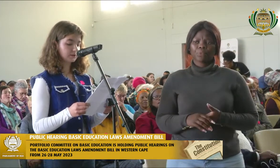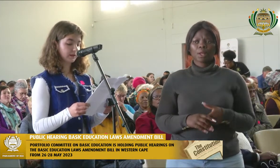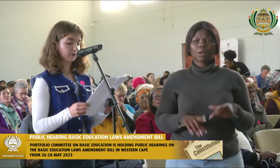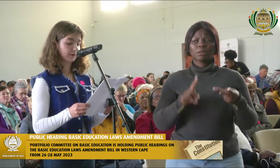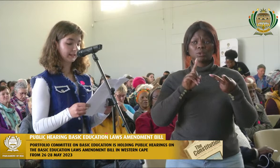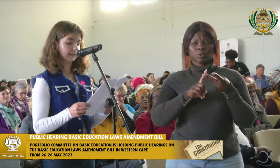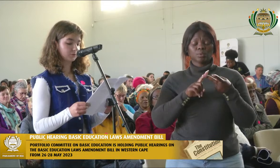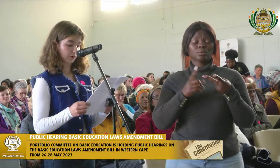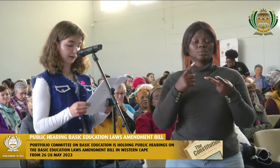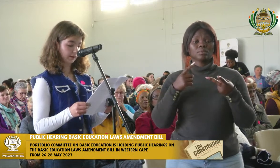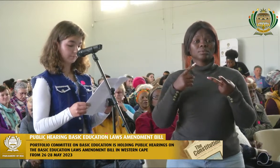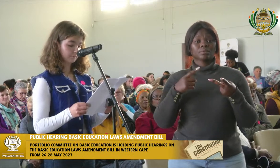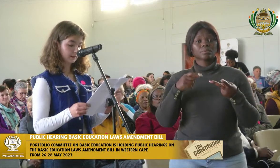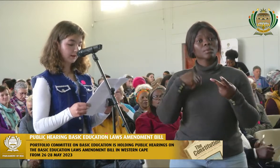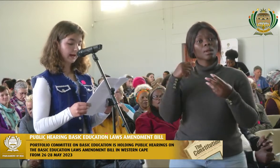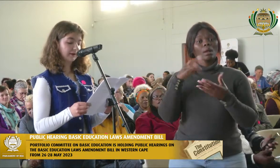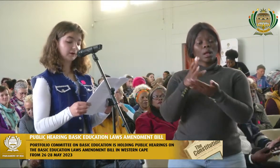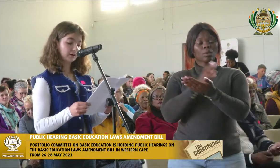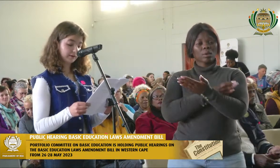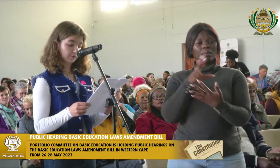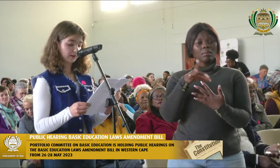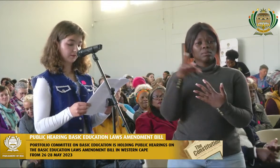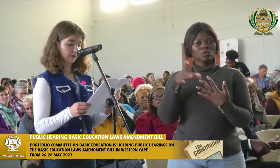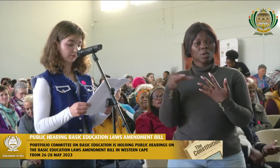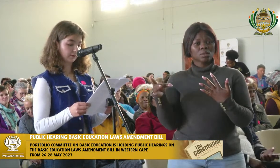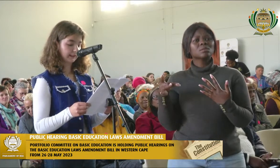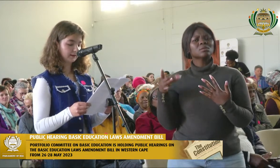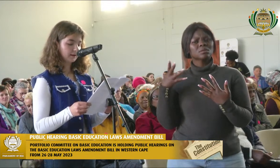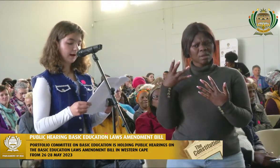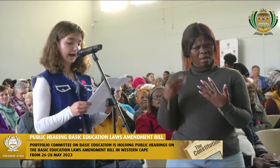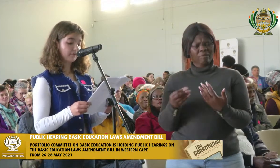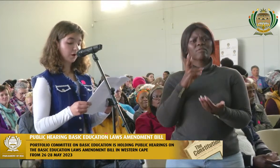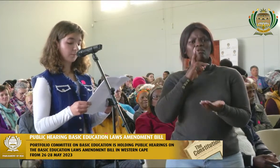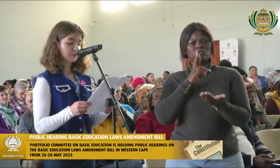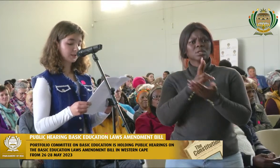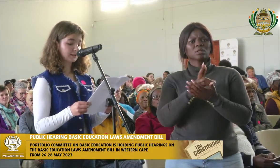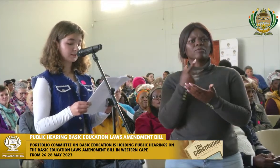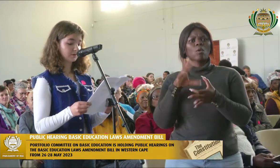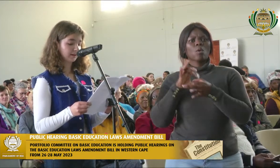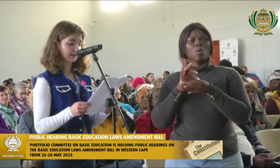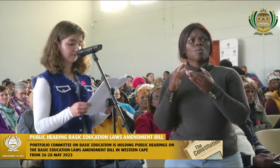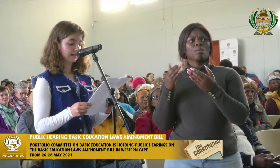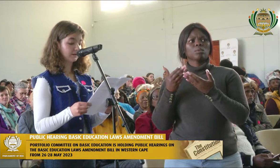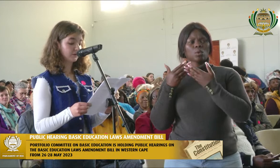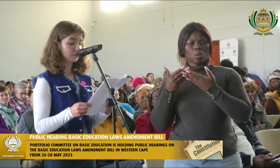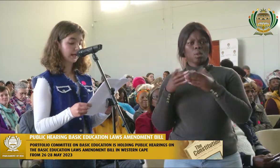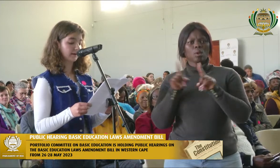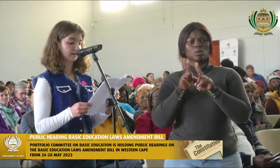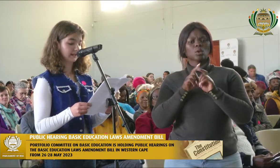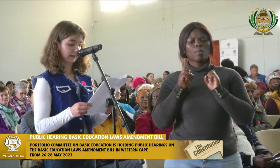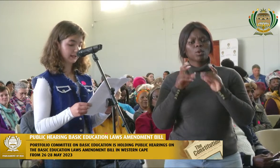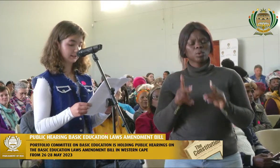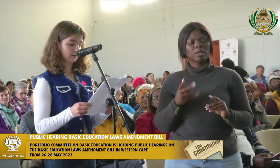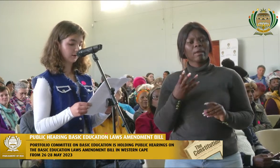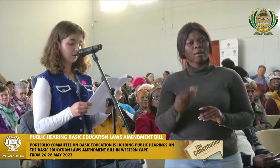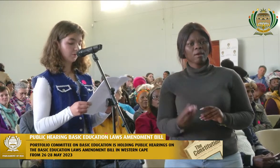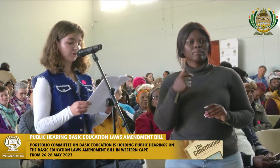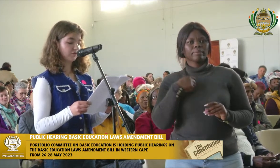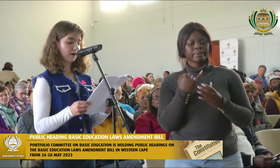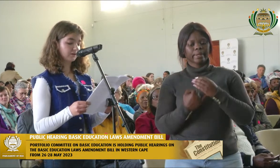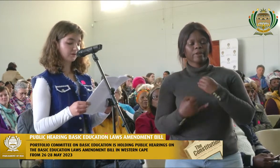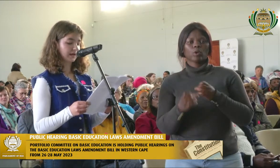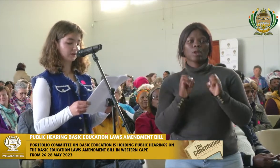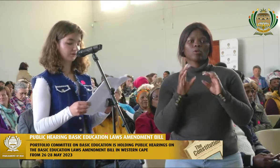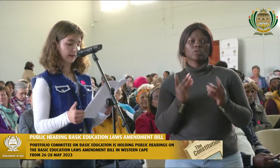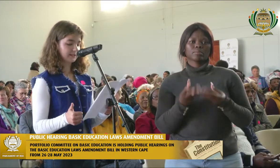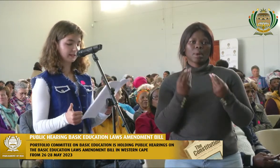Bill due to the curriculum choice. As a consequence of homeschooling, I have the opportunity to receive an individualized education with